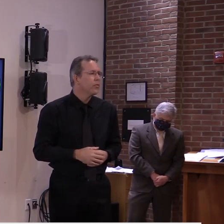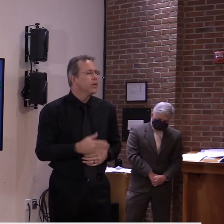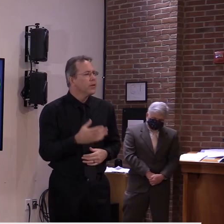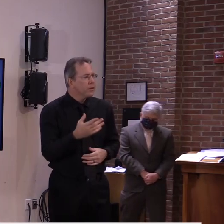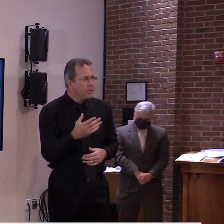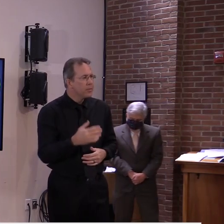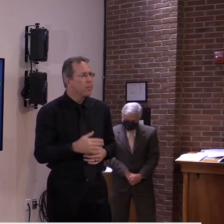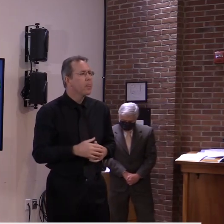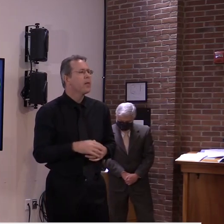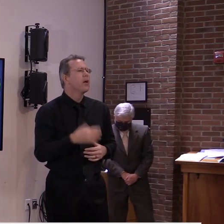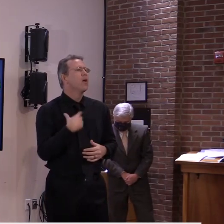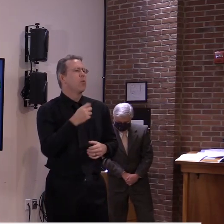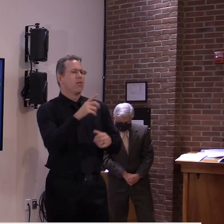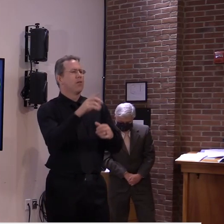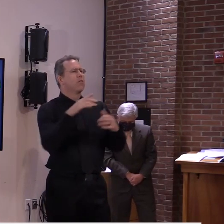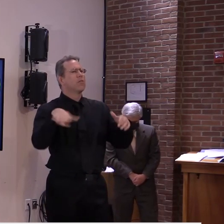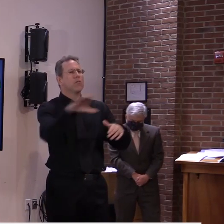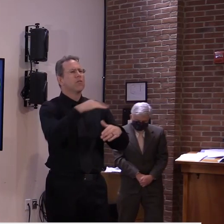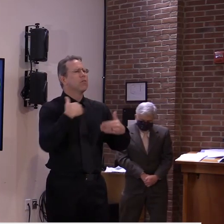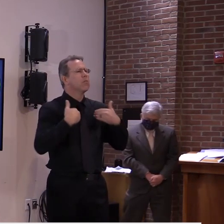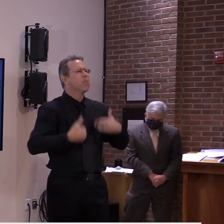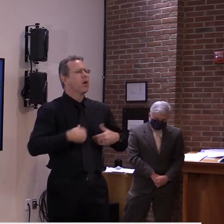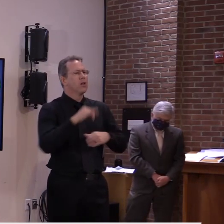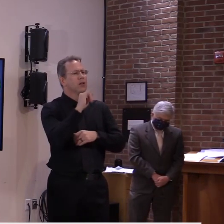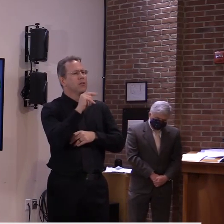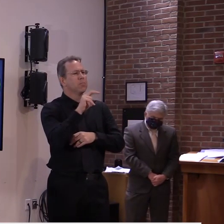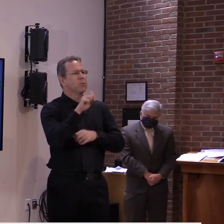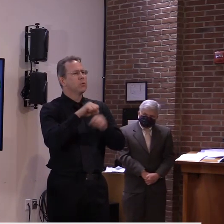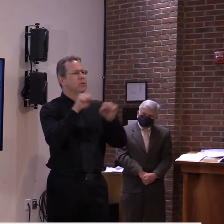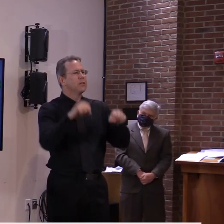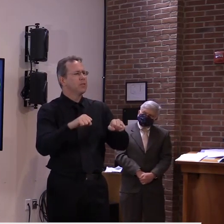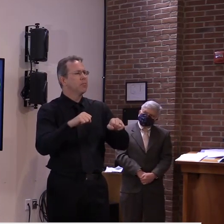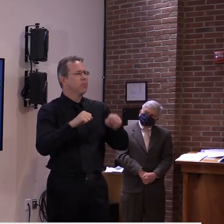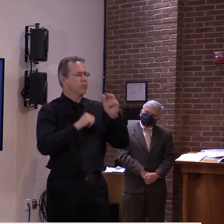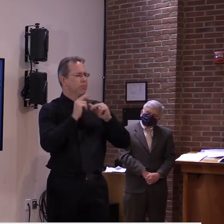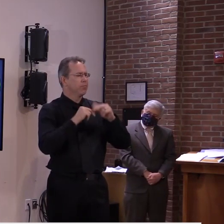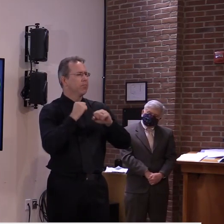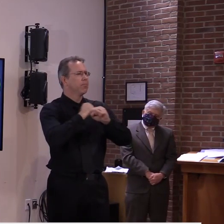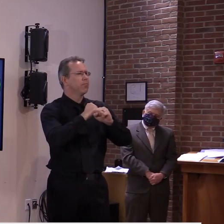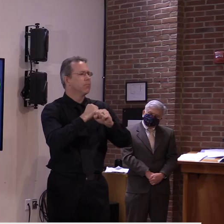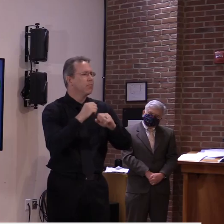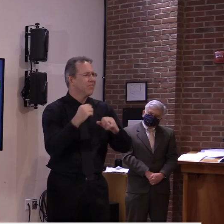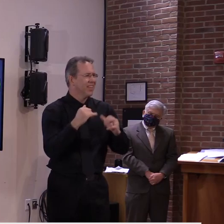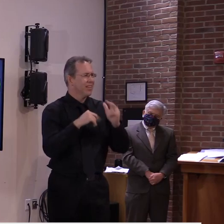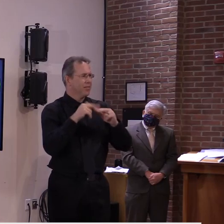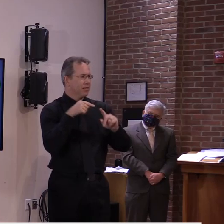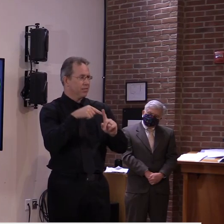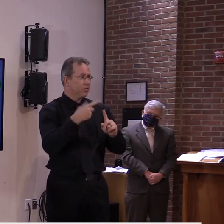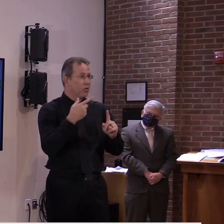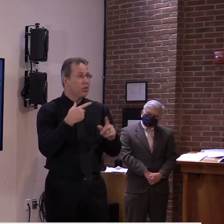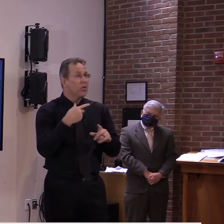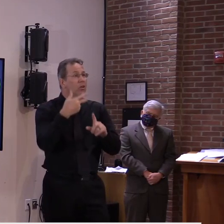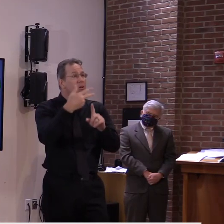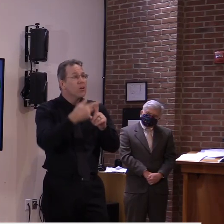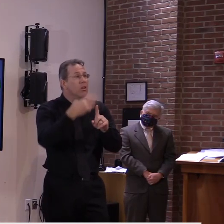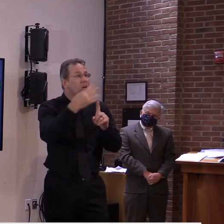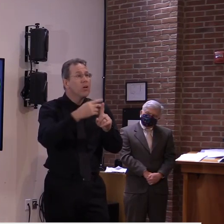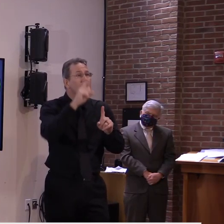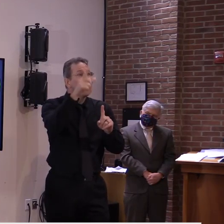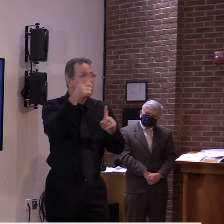for the future. And we're not sure beyond 3 or 4 months after a COVID episode how good the immunity is.